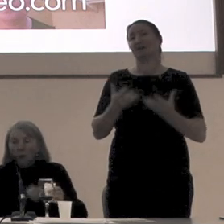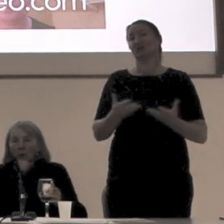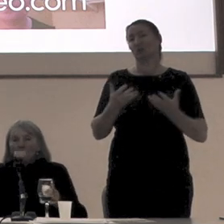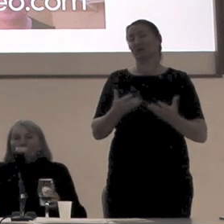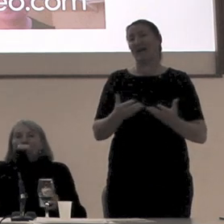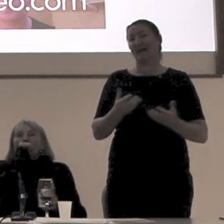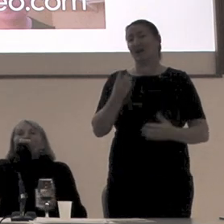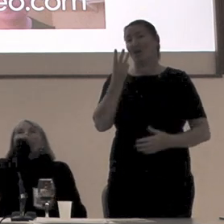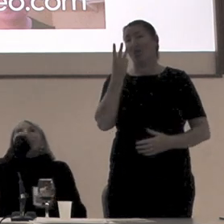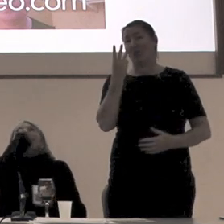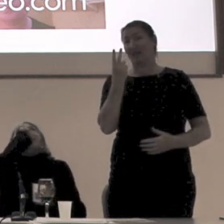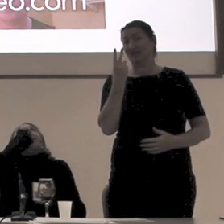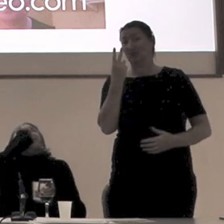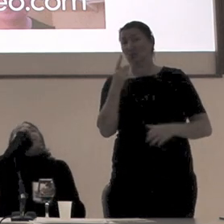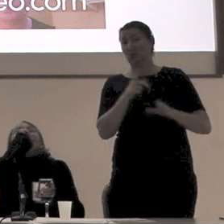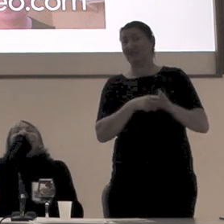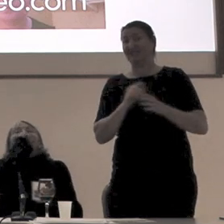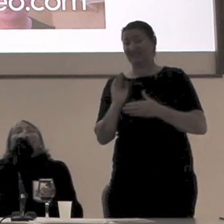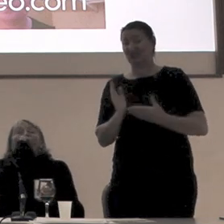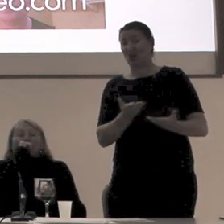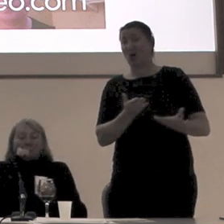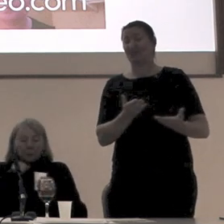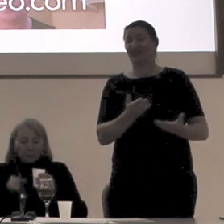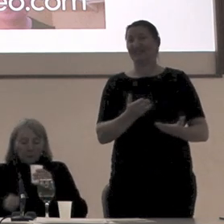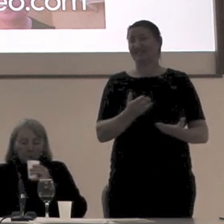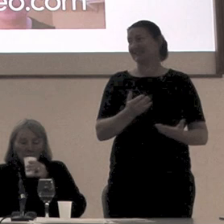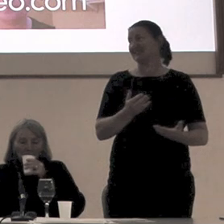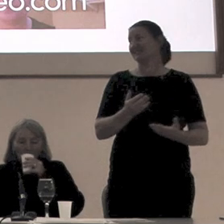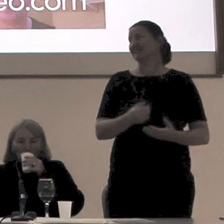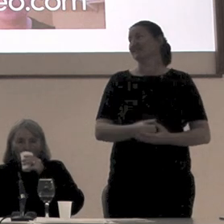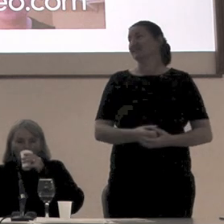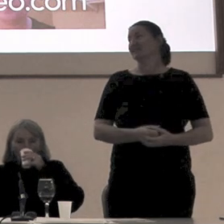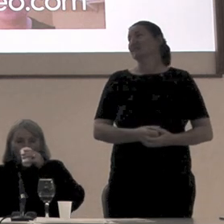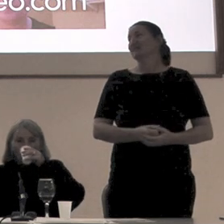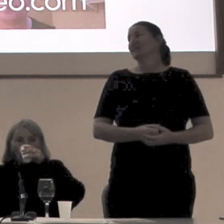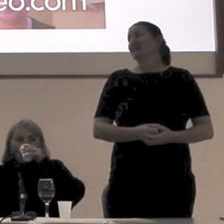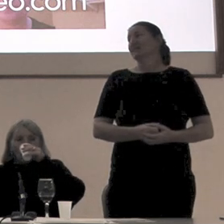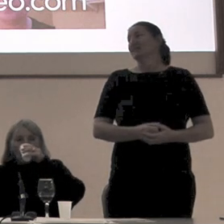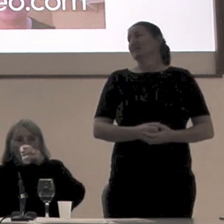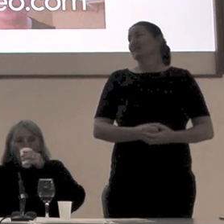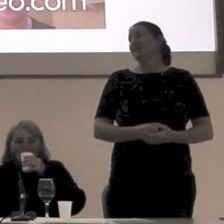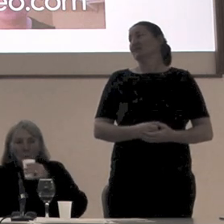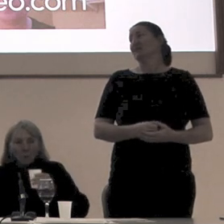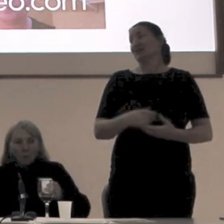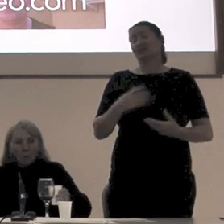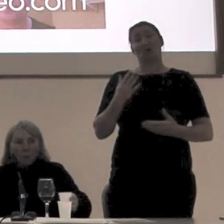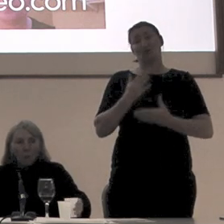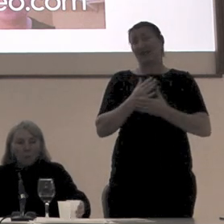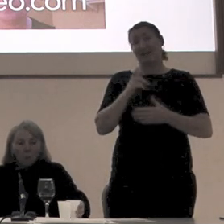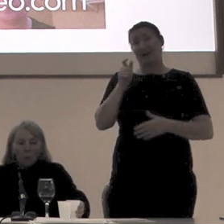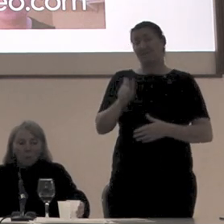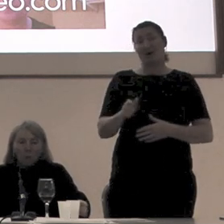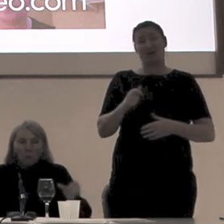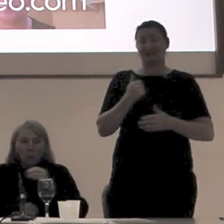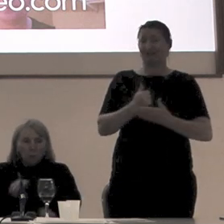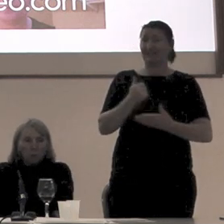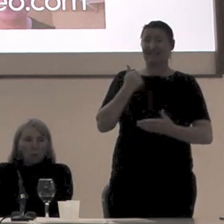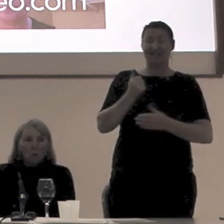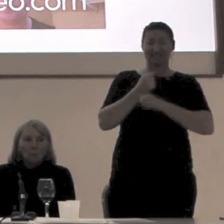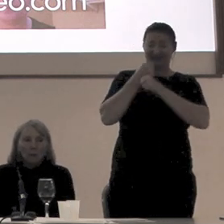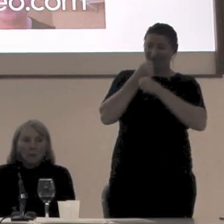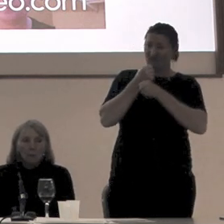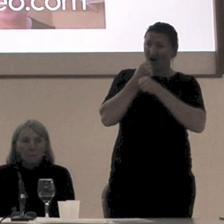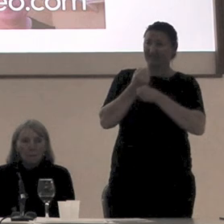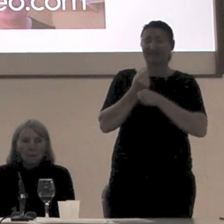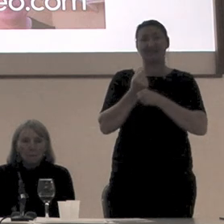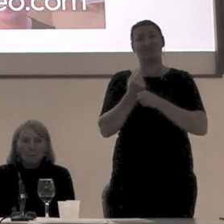after 32 years of service to our union. They've been an absolute stalwart in the fight for social justice for young people, and of